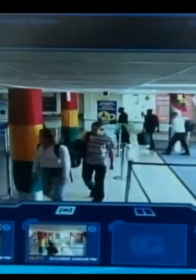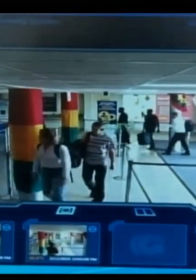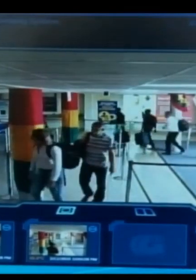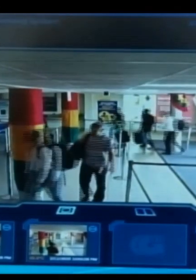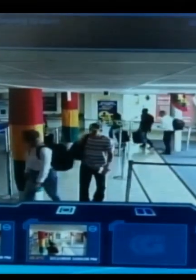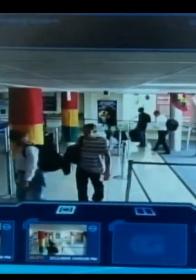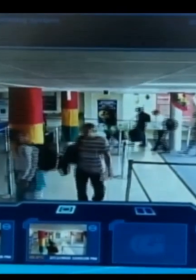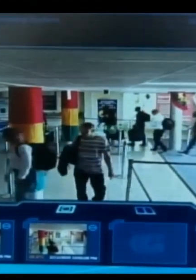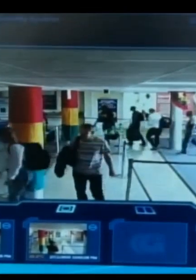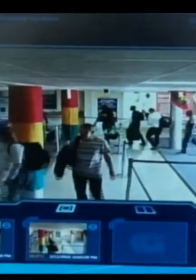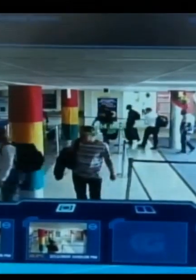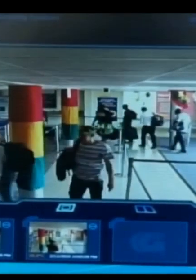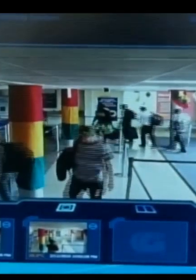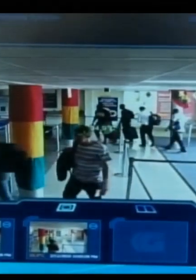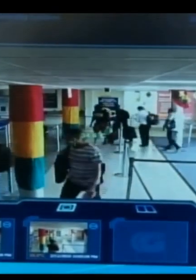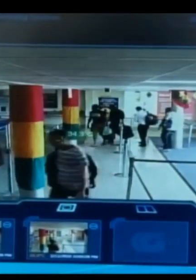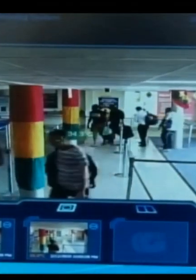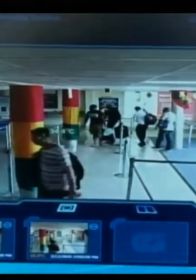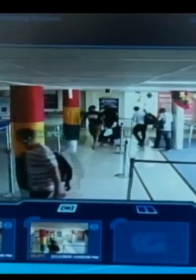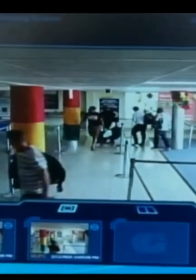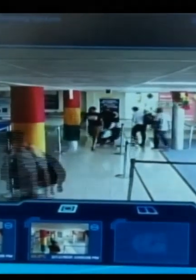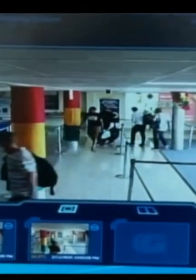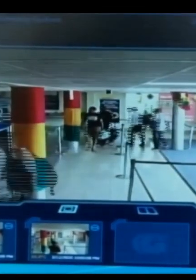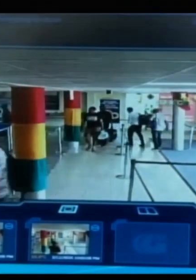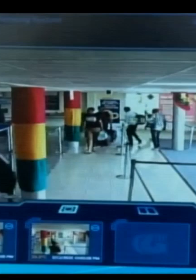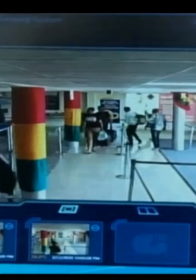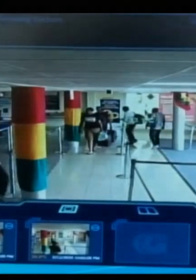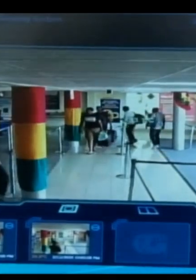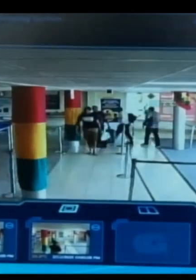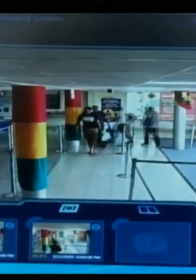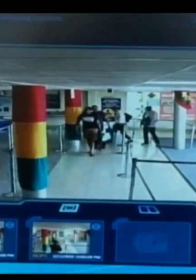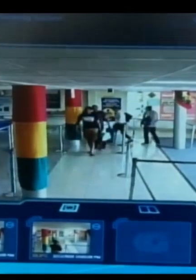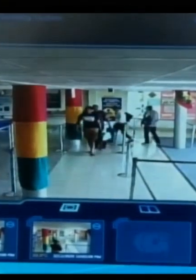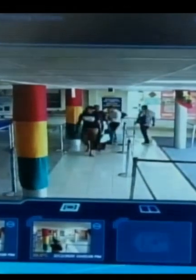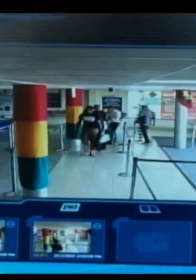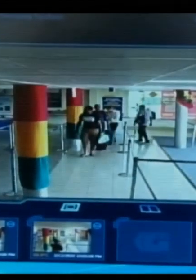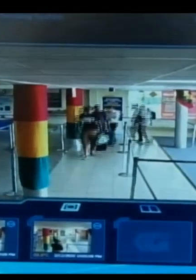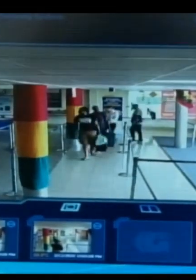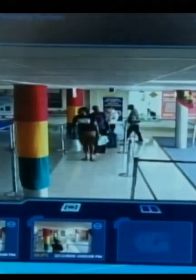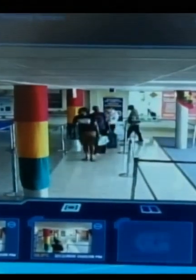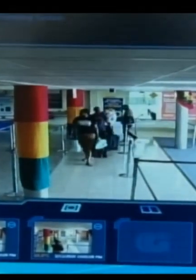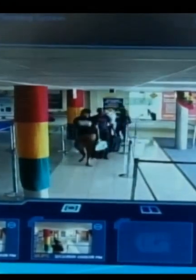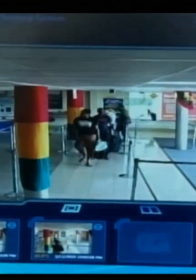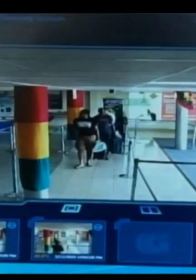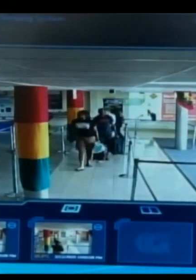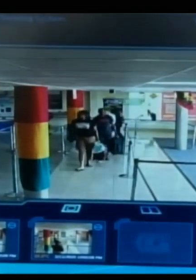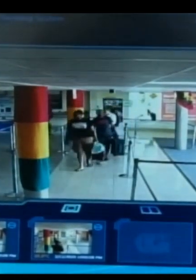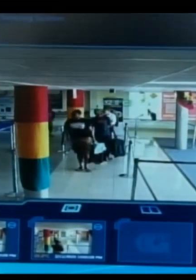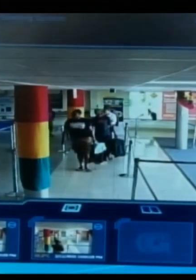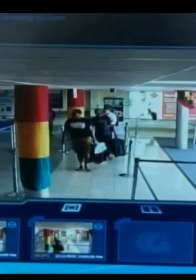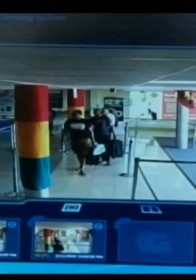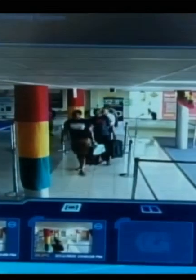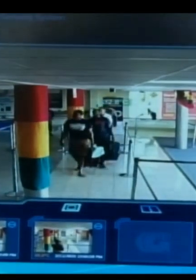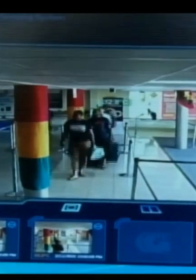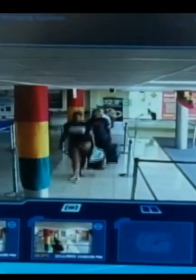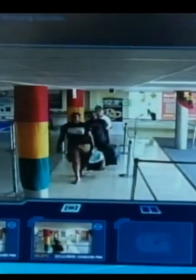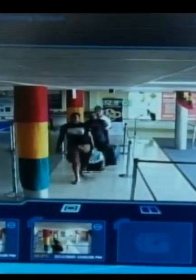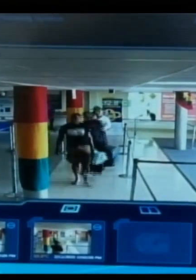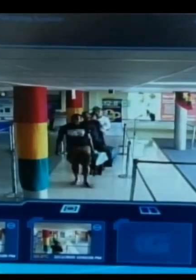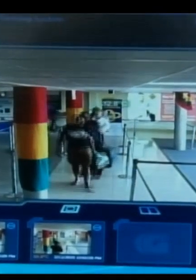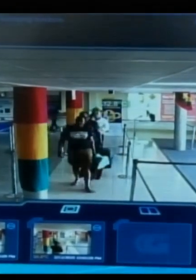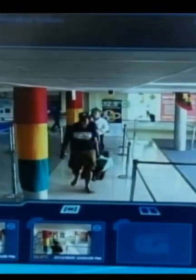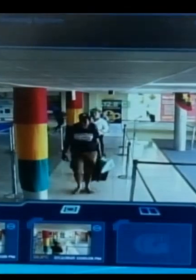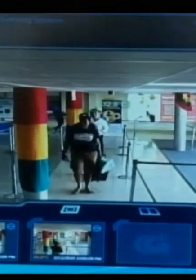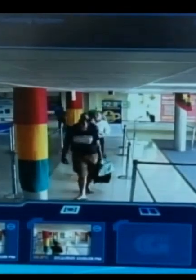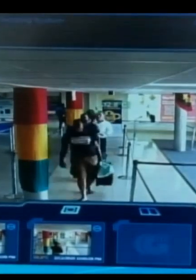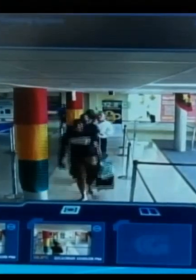maintaining established procedures irrespective of the stature of the visitor. While it might not have been mandatory in the past to fill out the